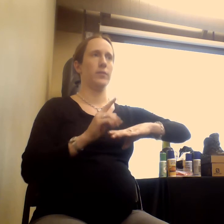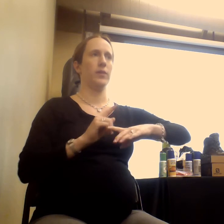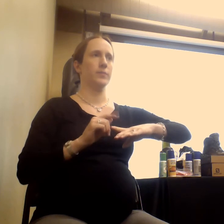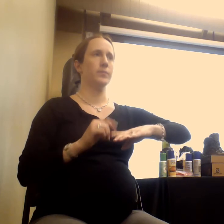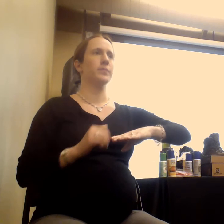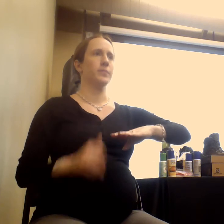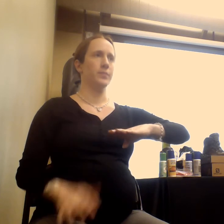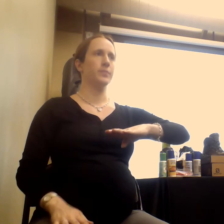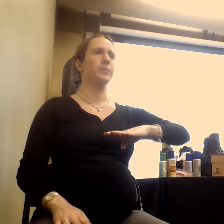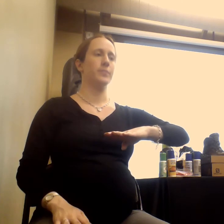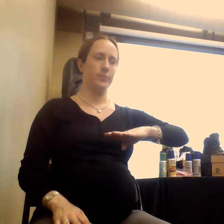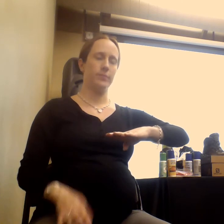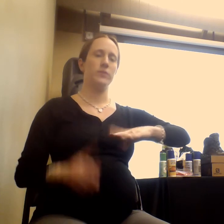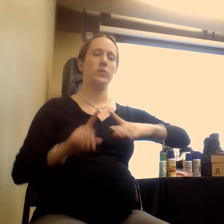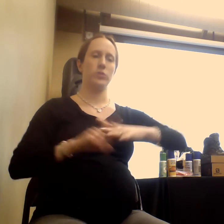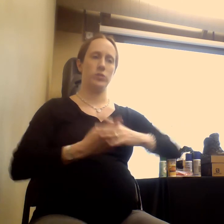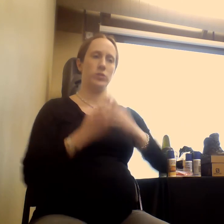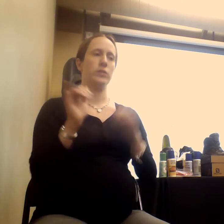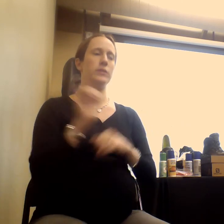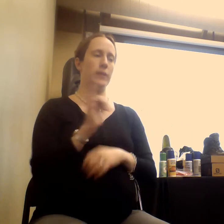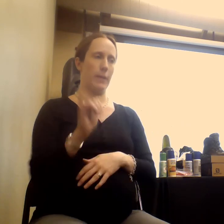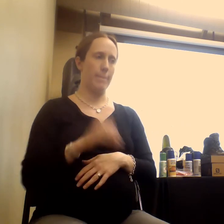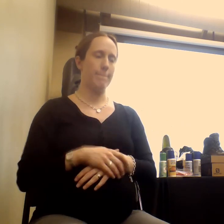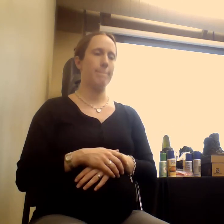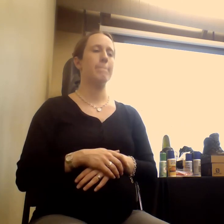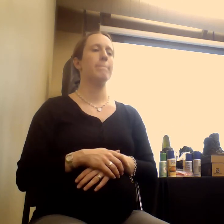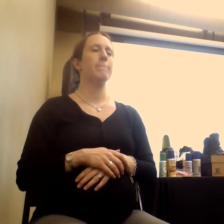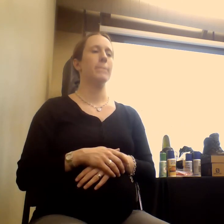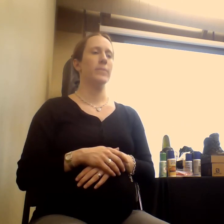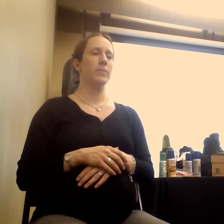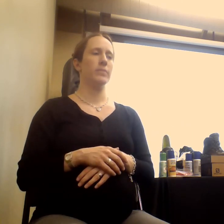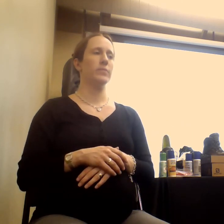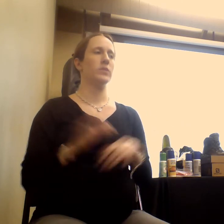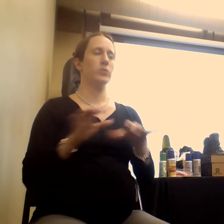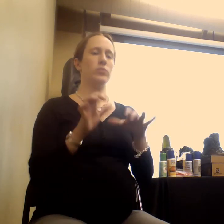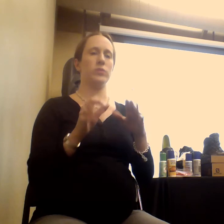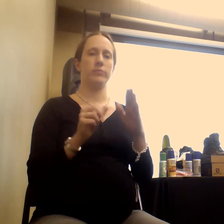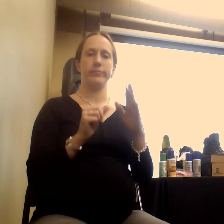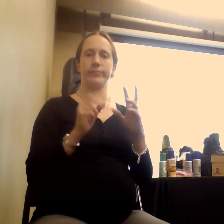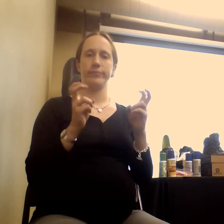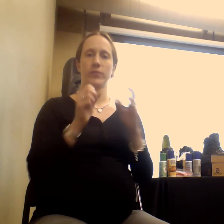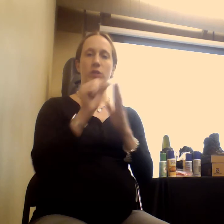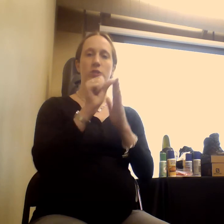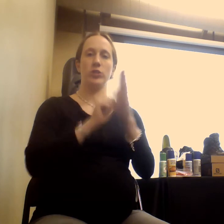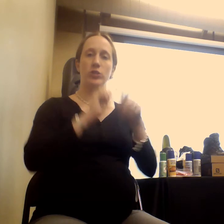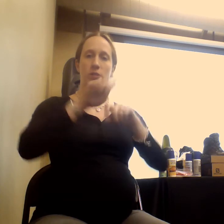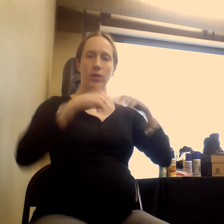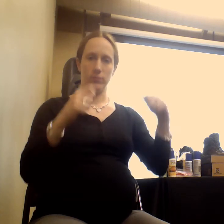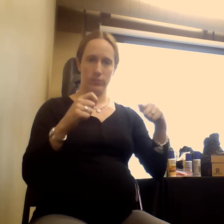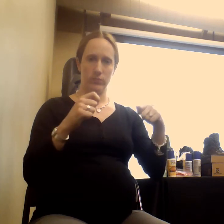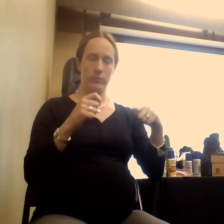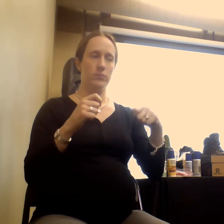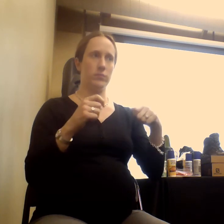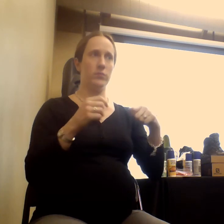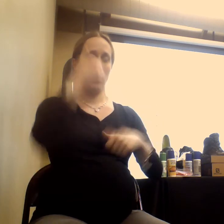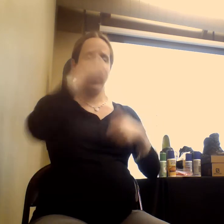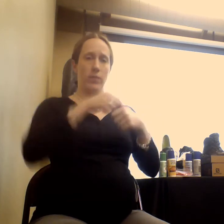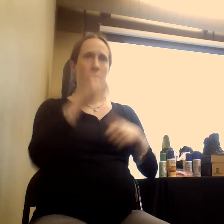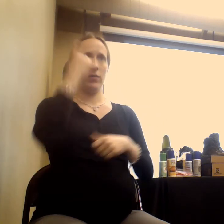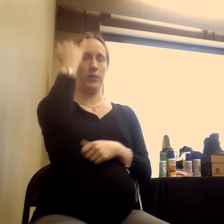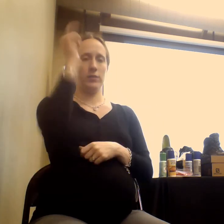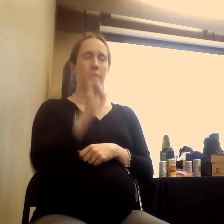Go through there and isolate that bottom with the surgeon's knot. So 1. No. Go through the eyelets here again. And then come back to